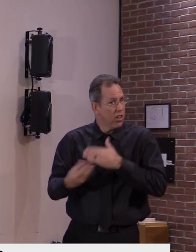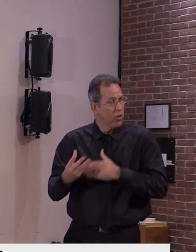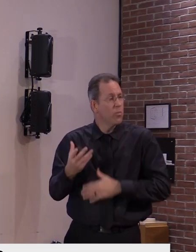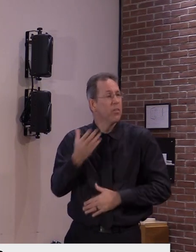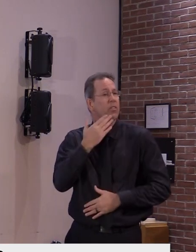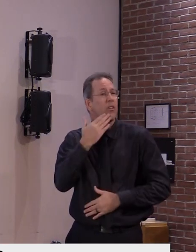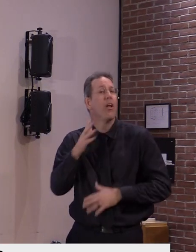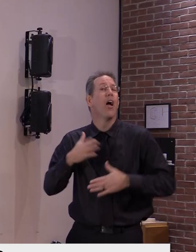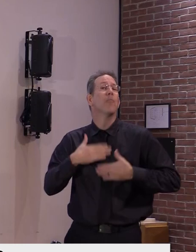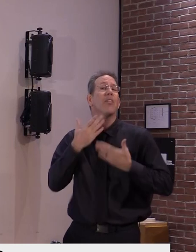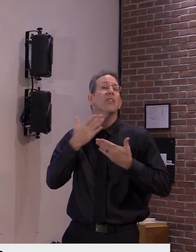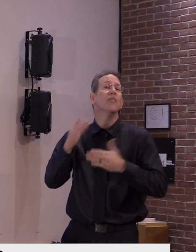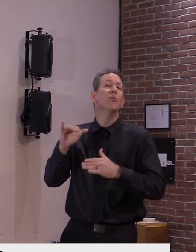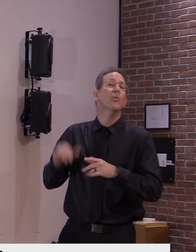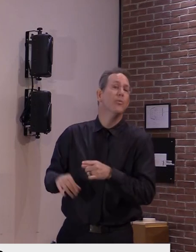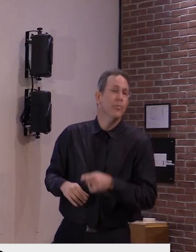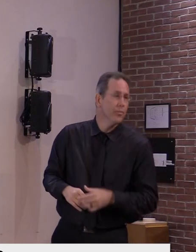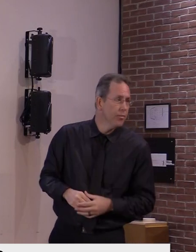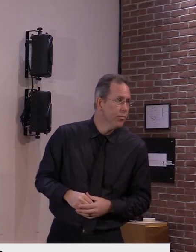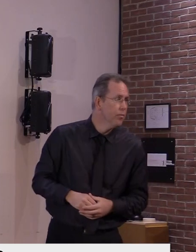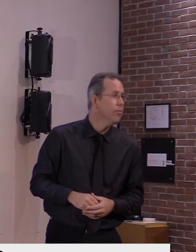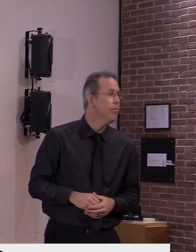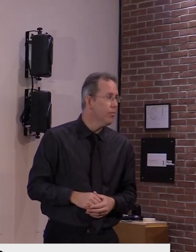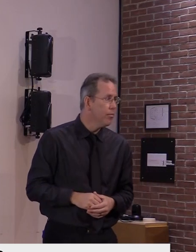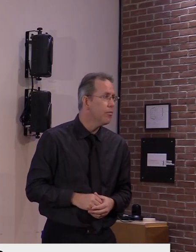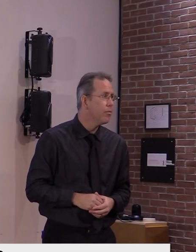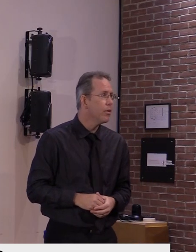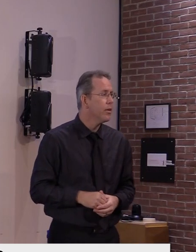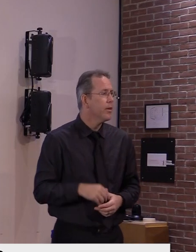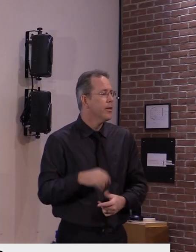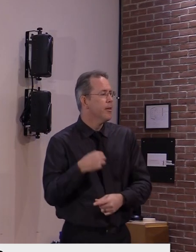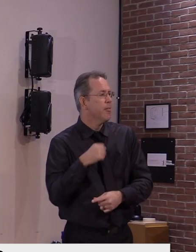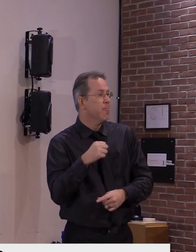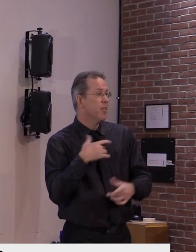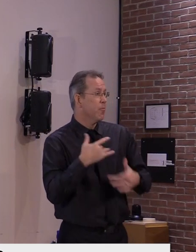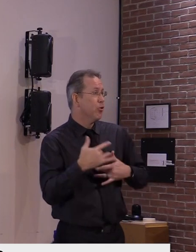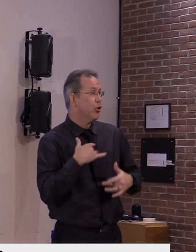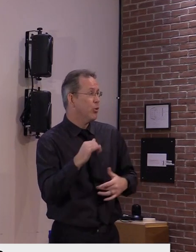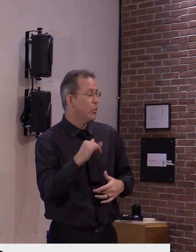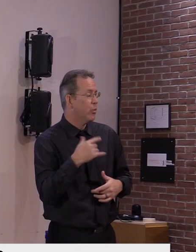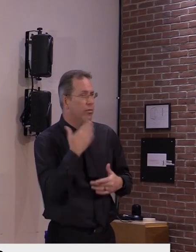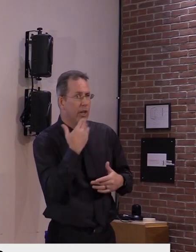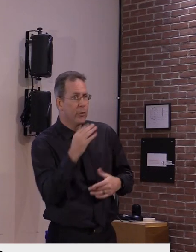Lisa. Next, we'll go to Greg with the Bennington Banner.